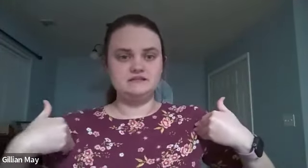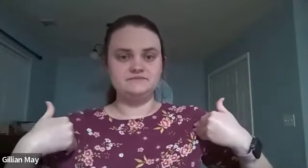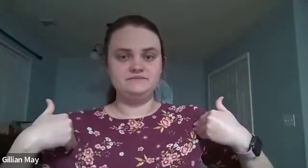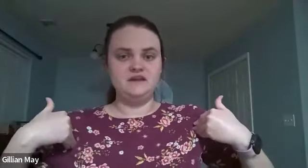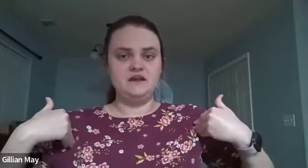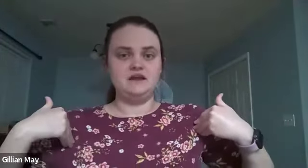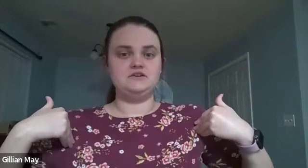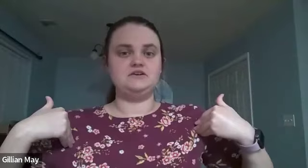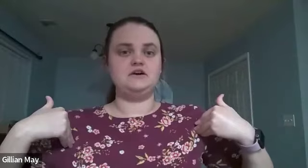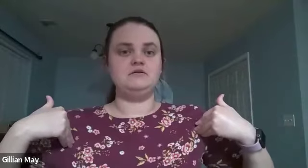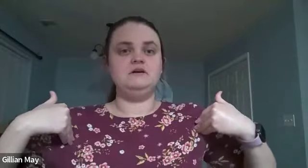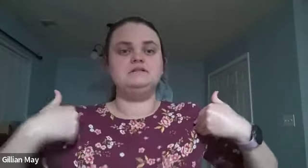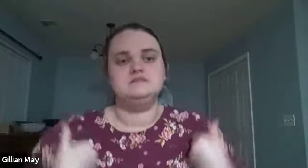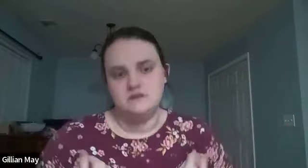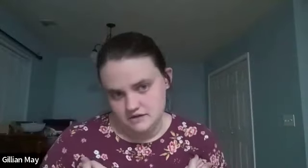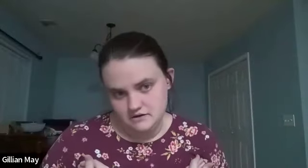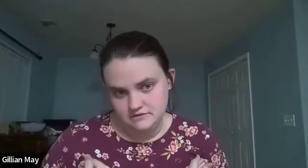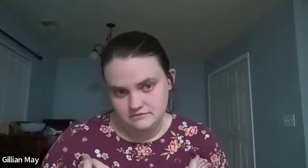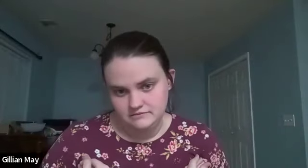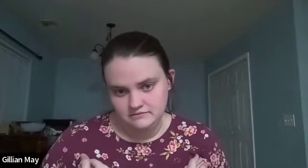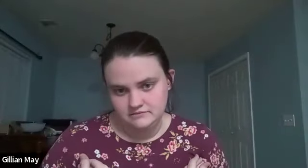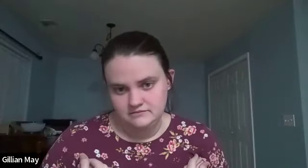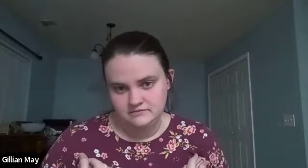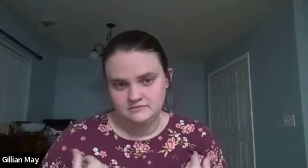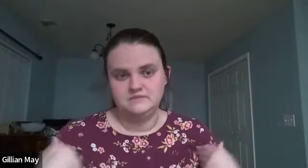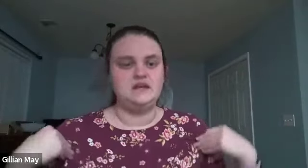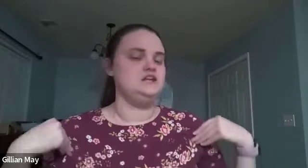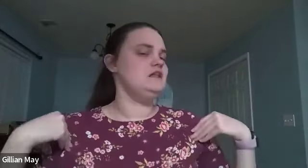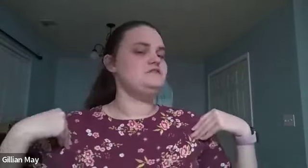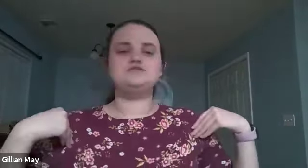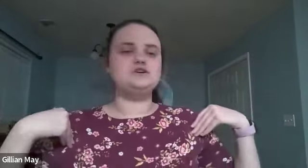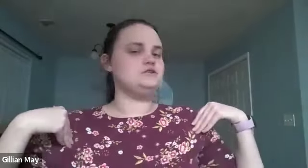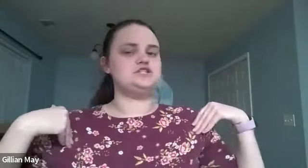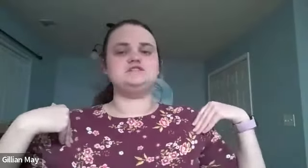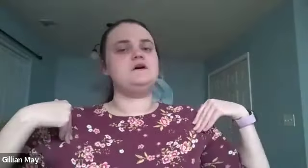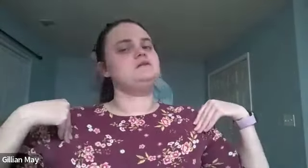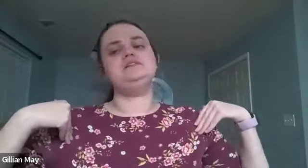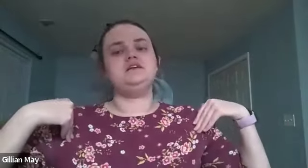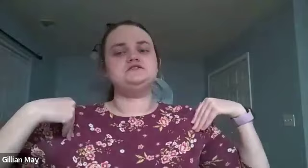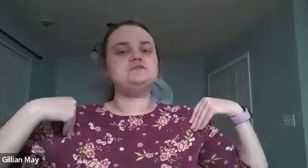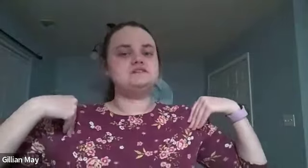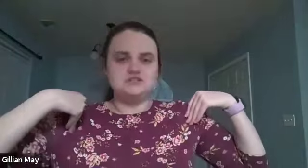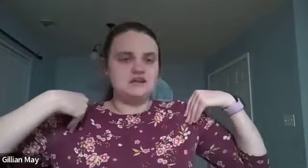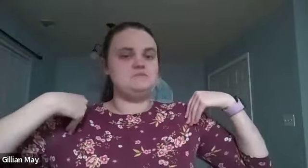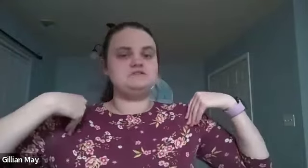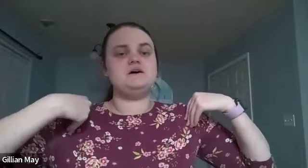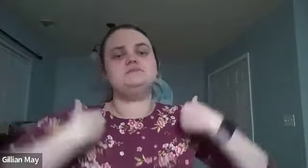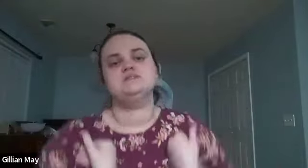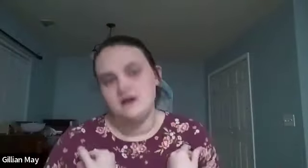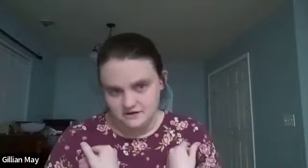armpits, and you're going to go tired. And you let those shoulders just fall completely, like you're so exhausted you can't keep yourself up.